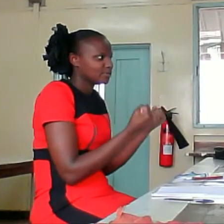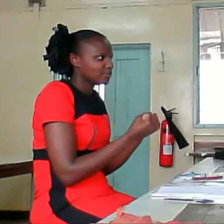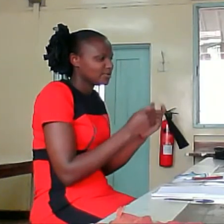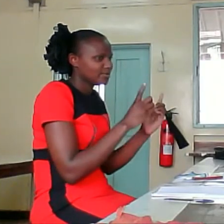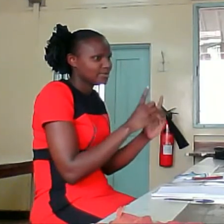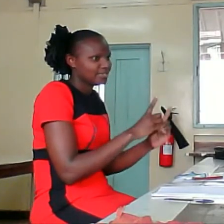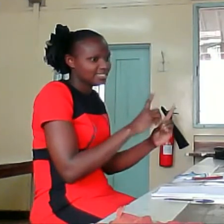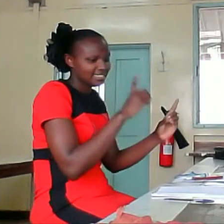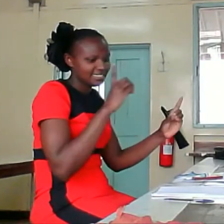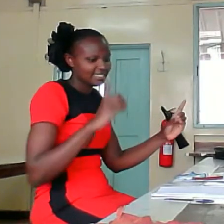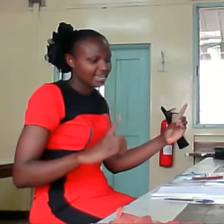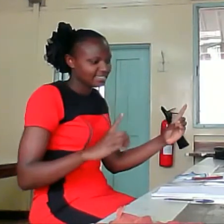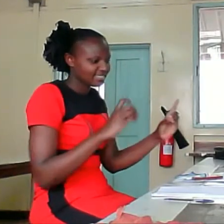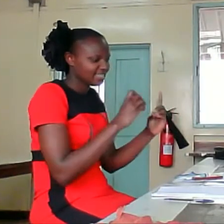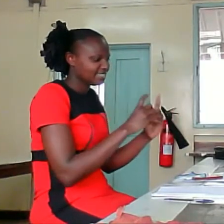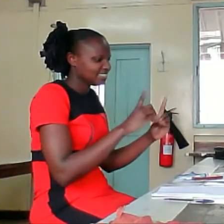Social distance.